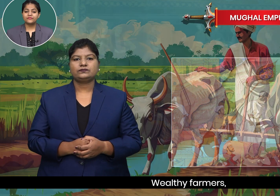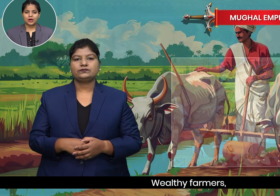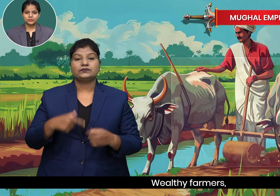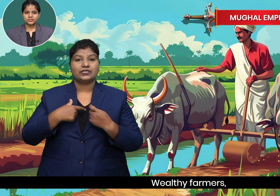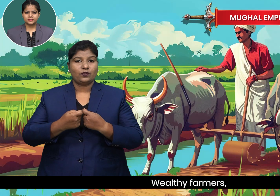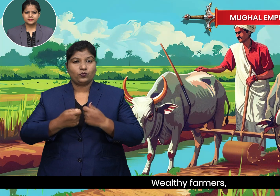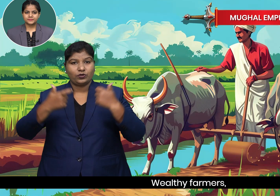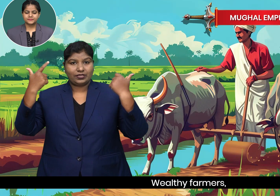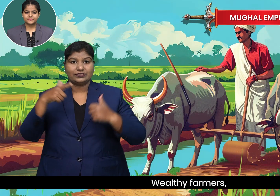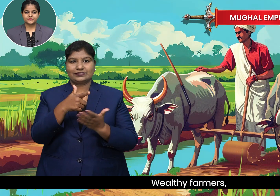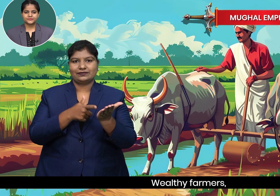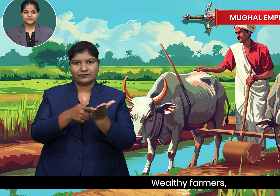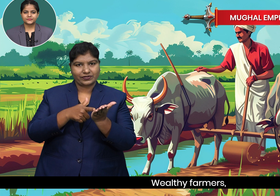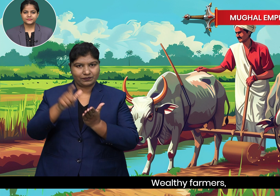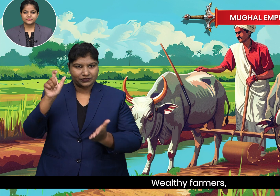Wealthy farmers,